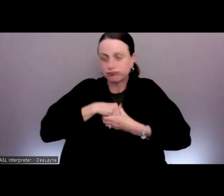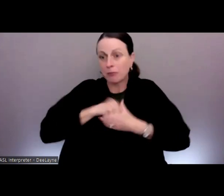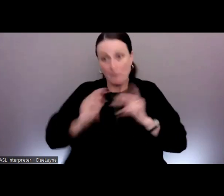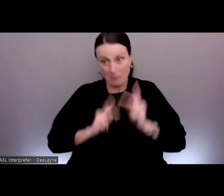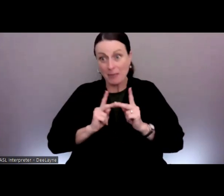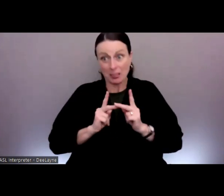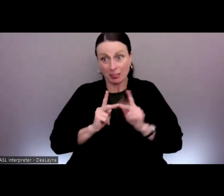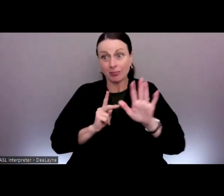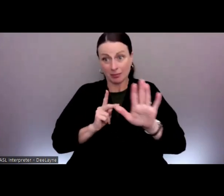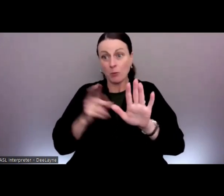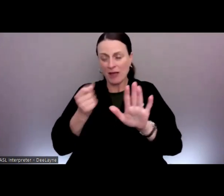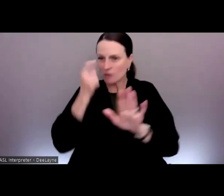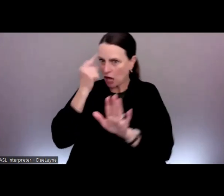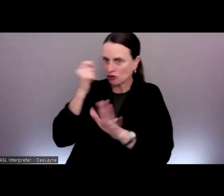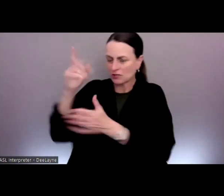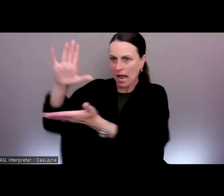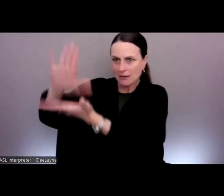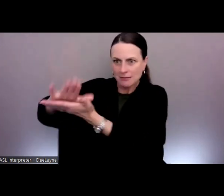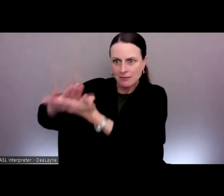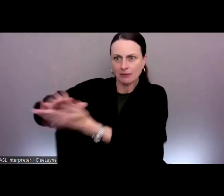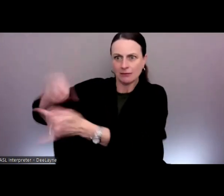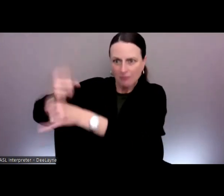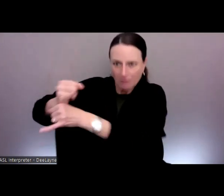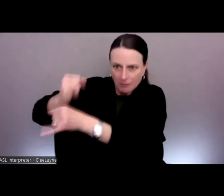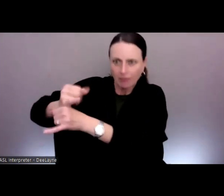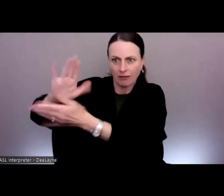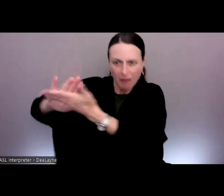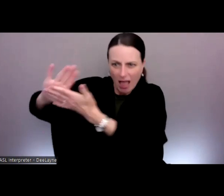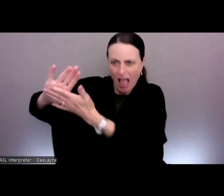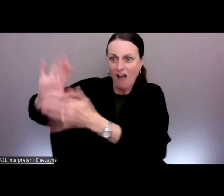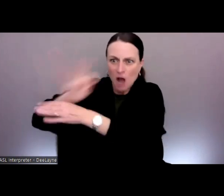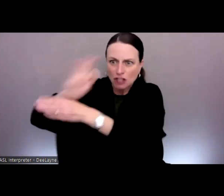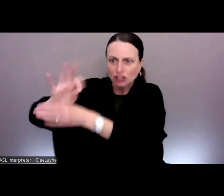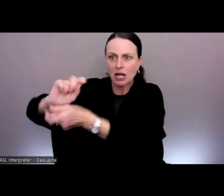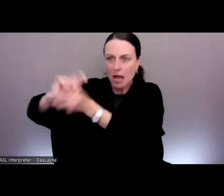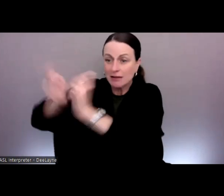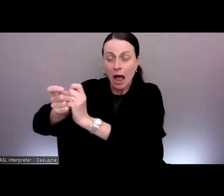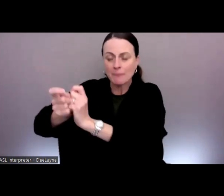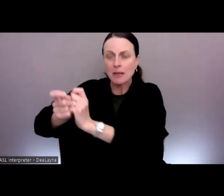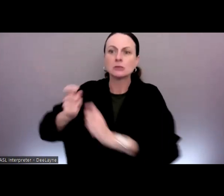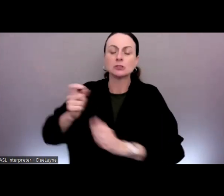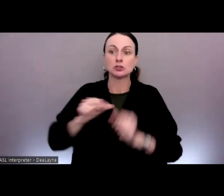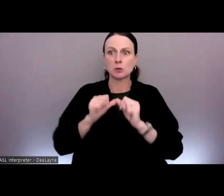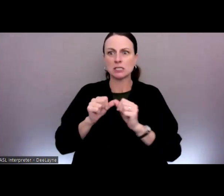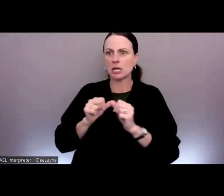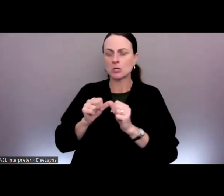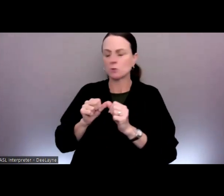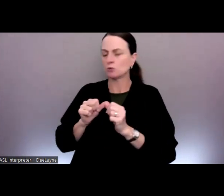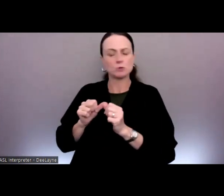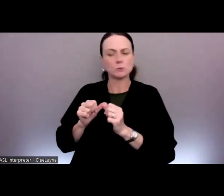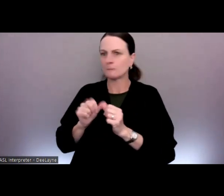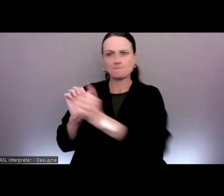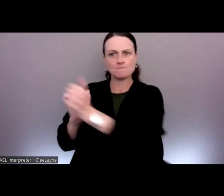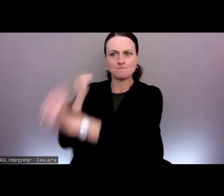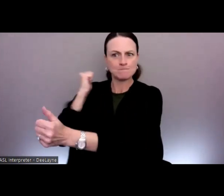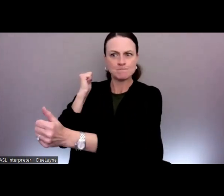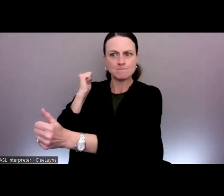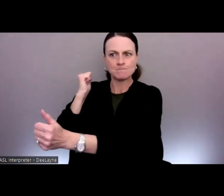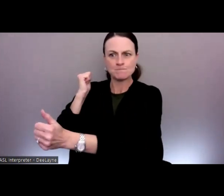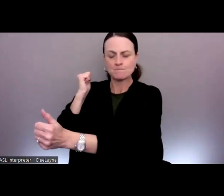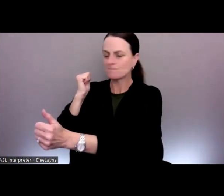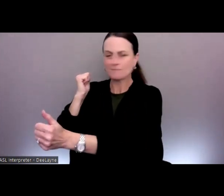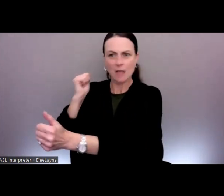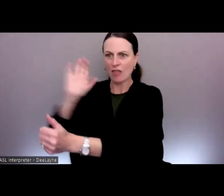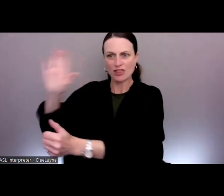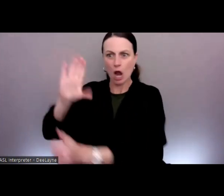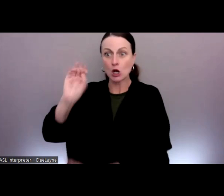how institutions function and adapt so that we can continue to subvert their carceral colonial